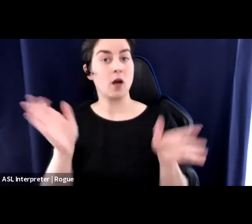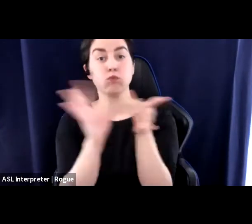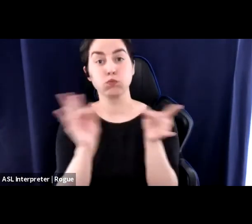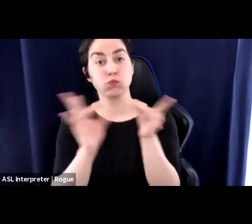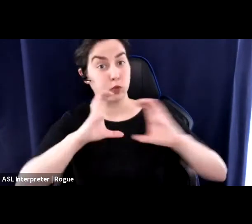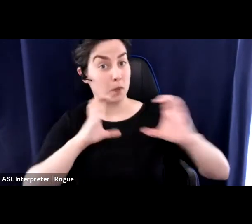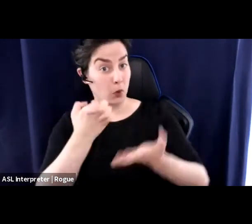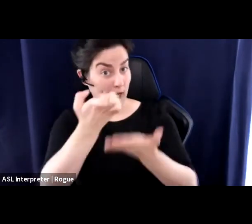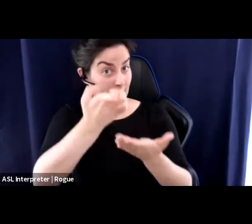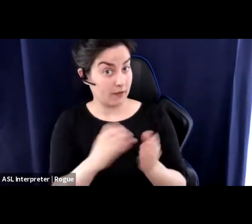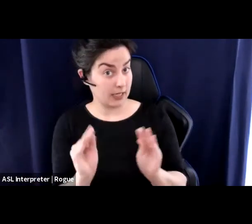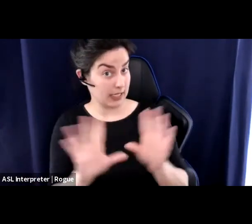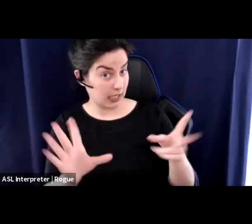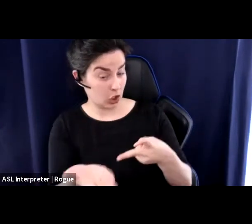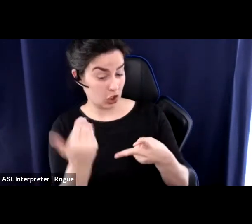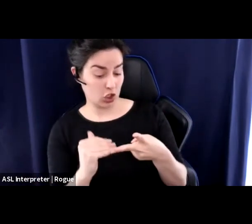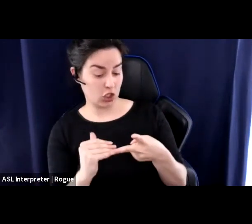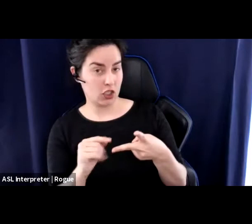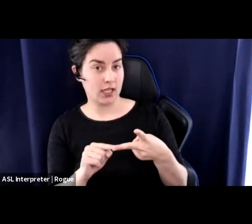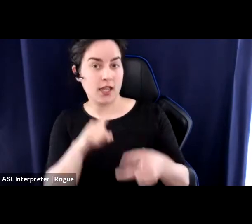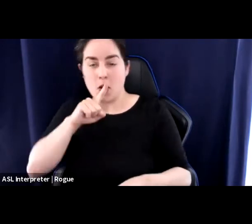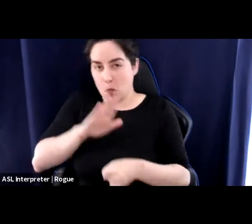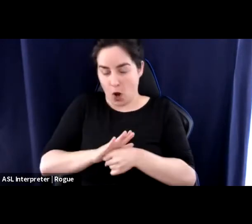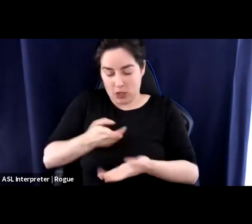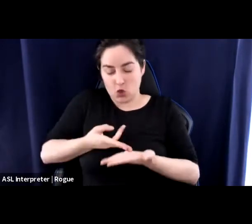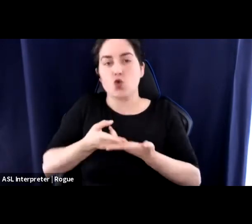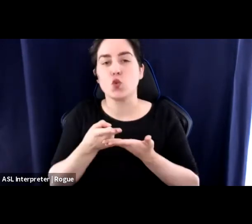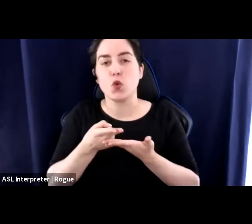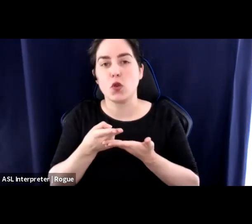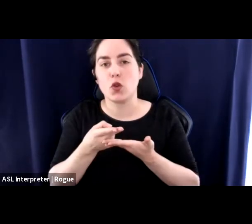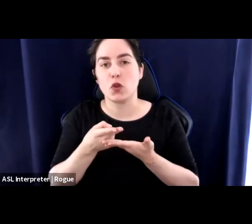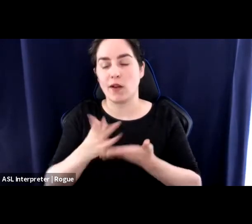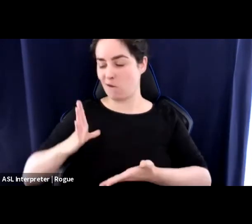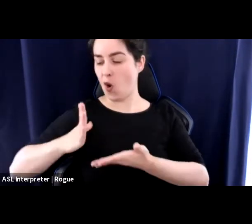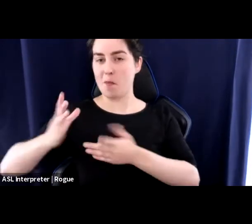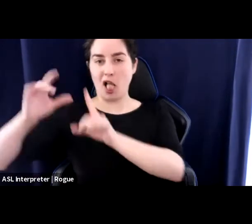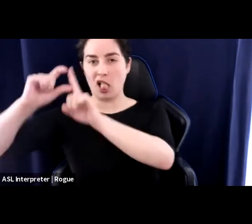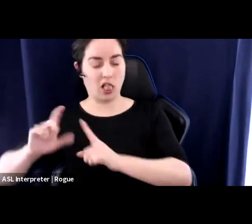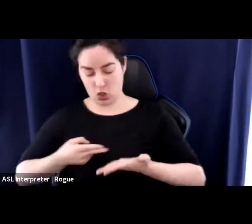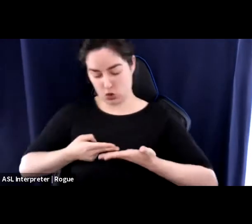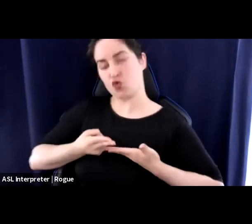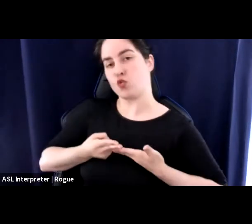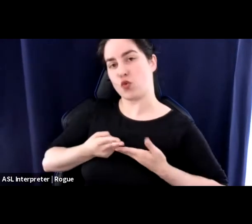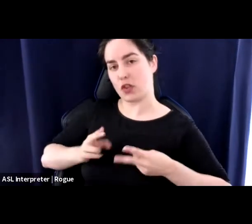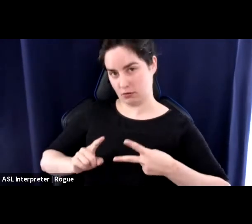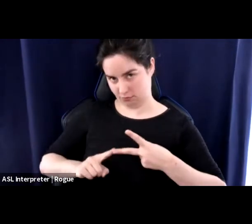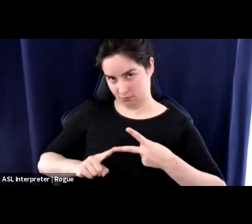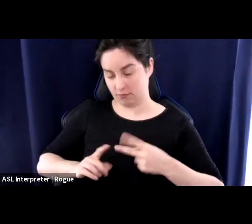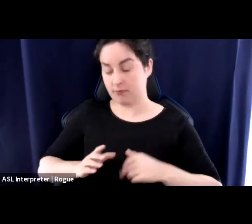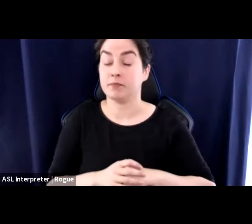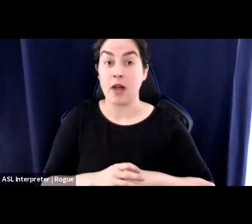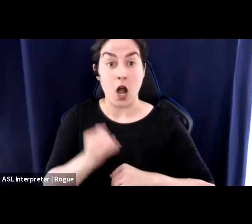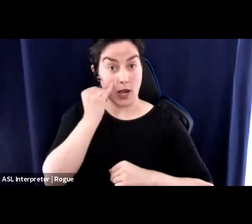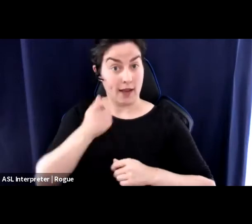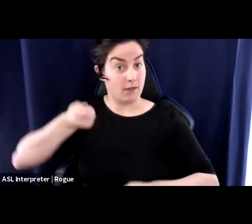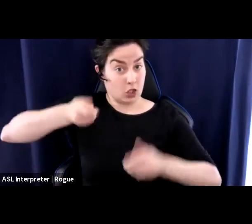that they make a promise to tell the truth. And if the trial judge decides that these two requirements are met, then the witness